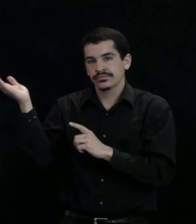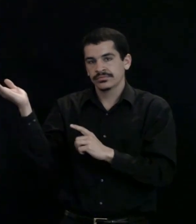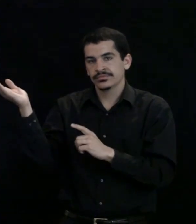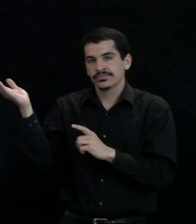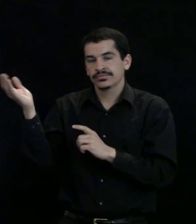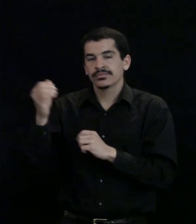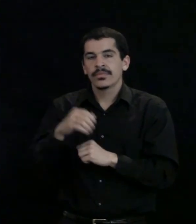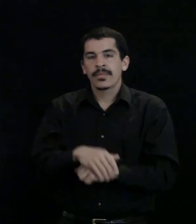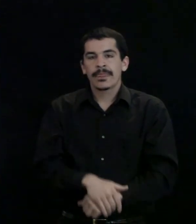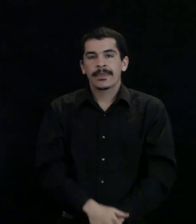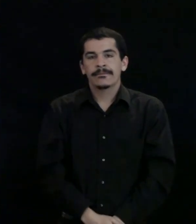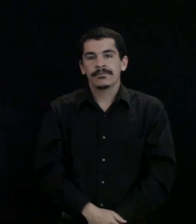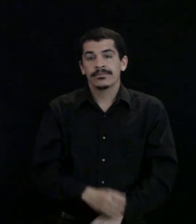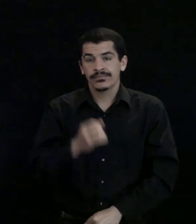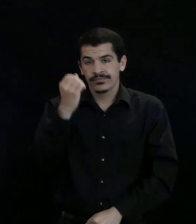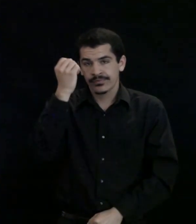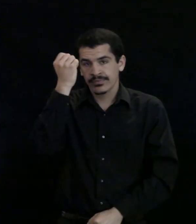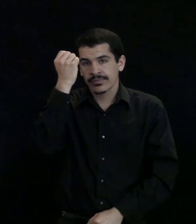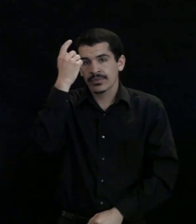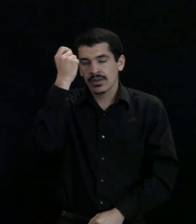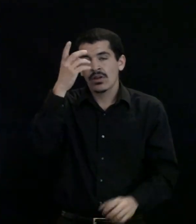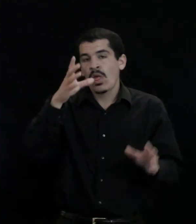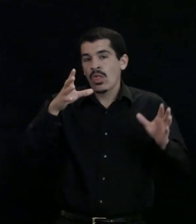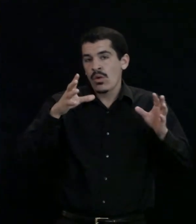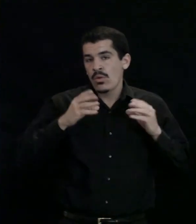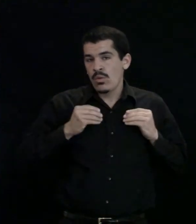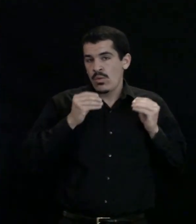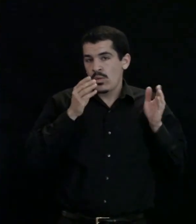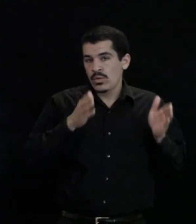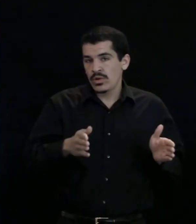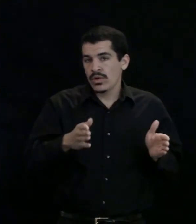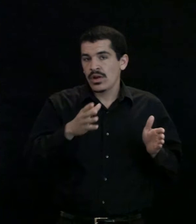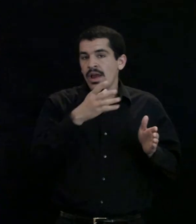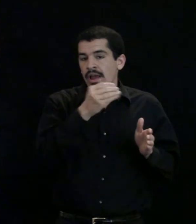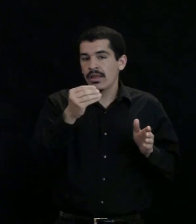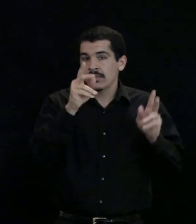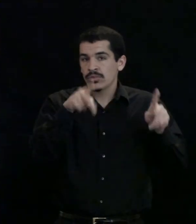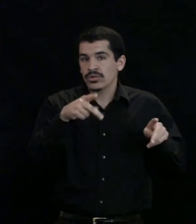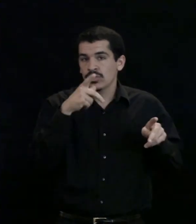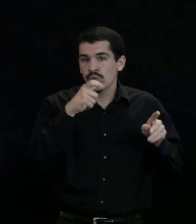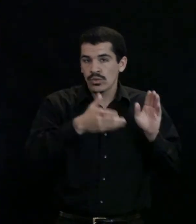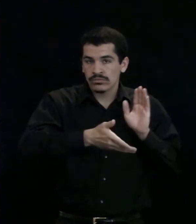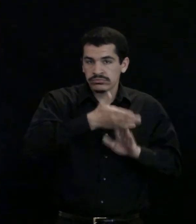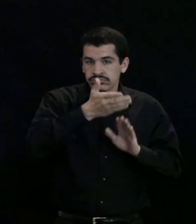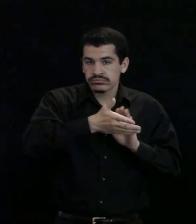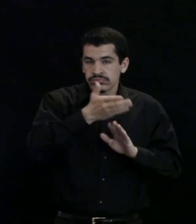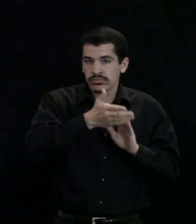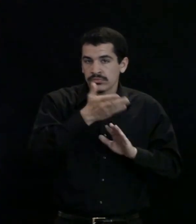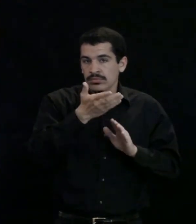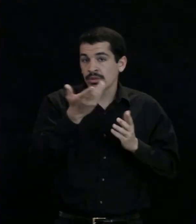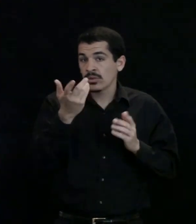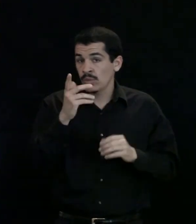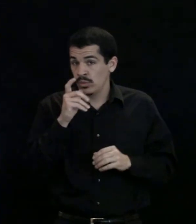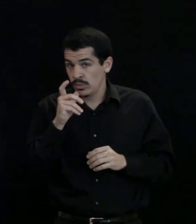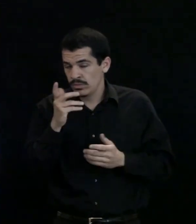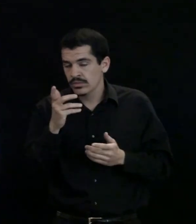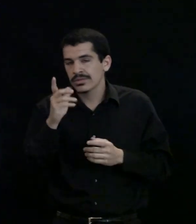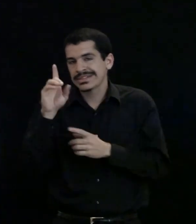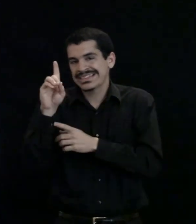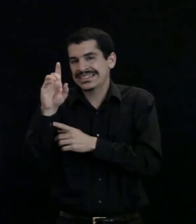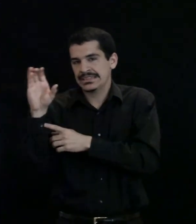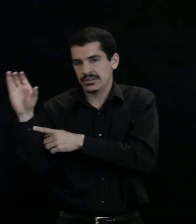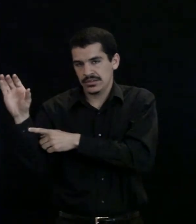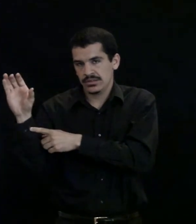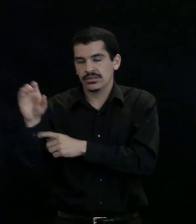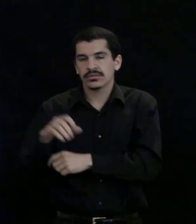The owner and operator of this part of the center would be the DCC.